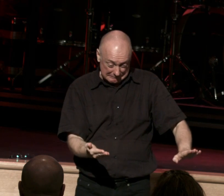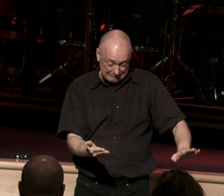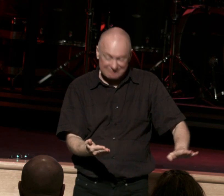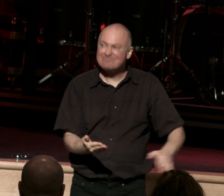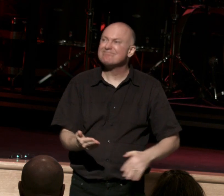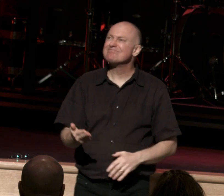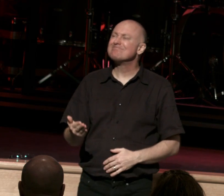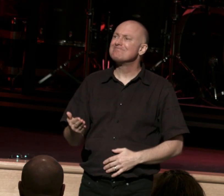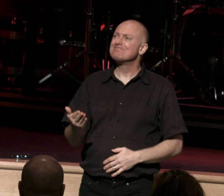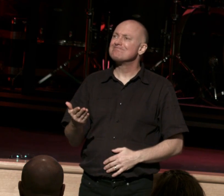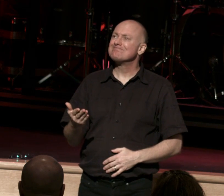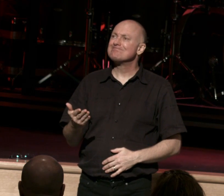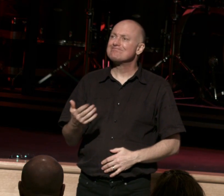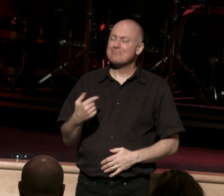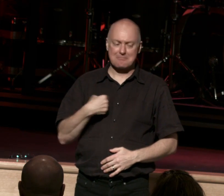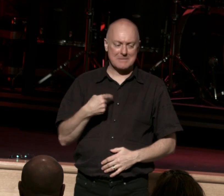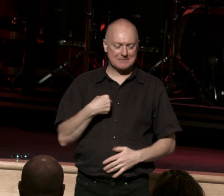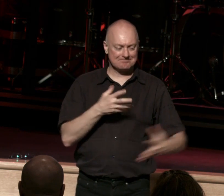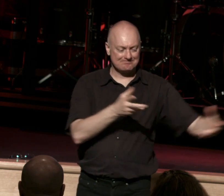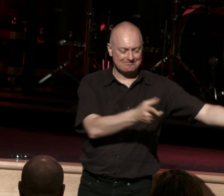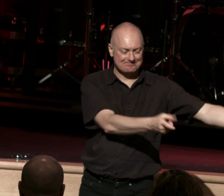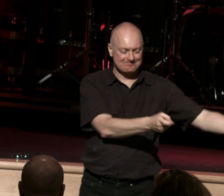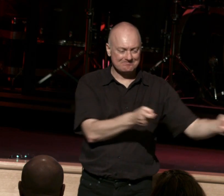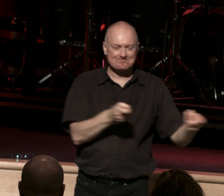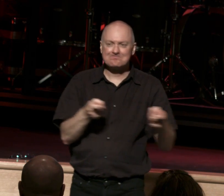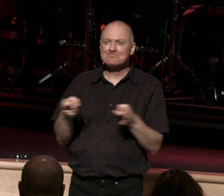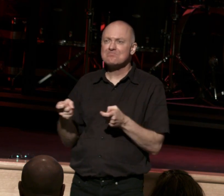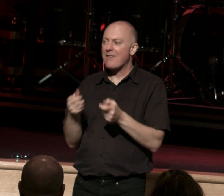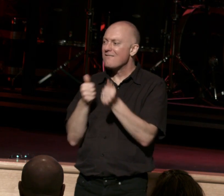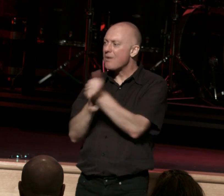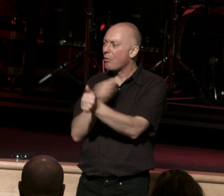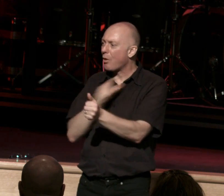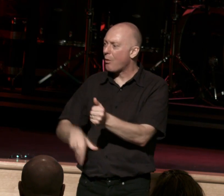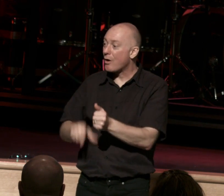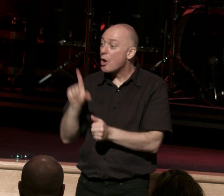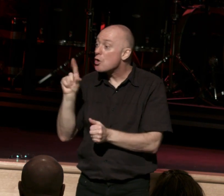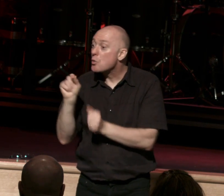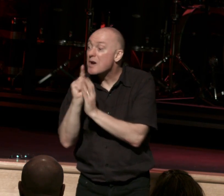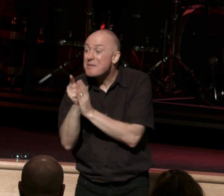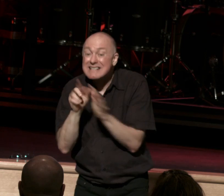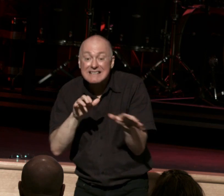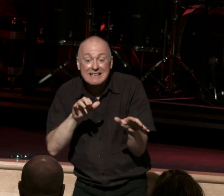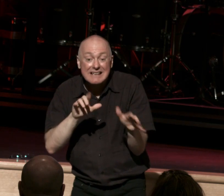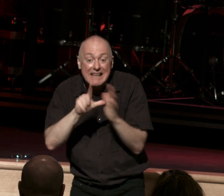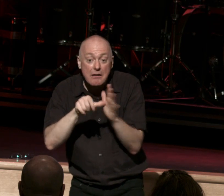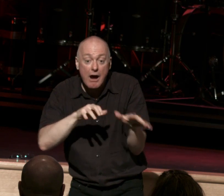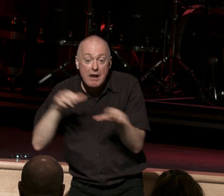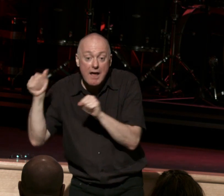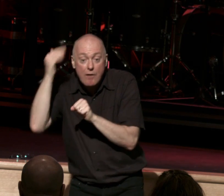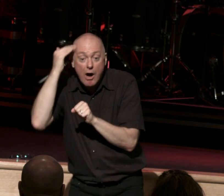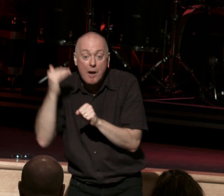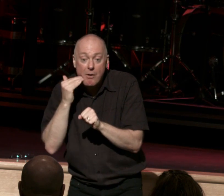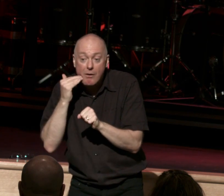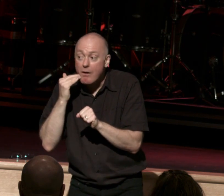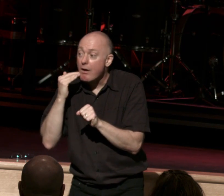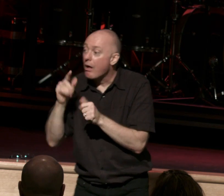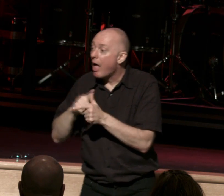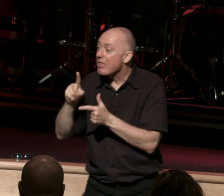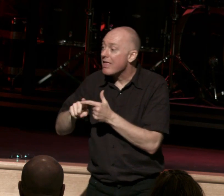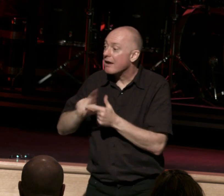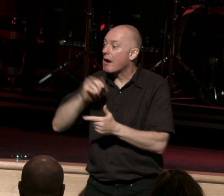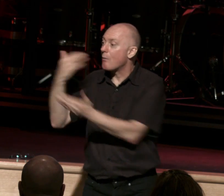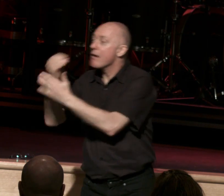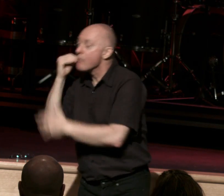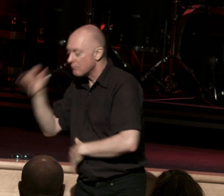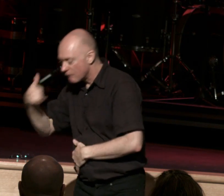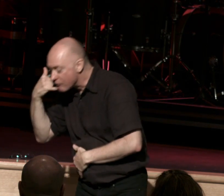time for you now to pick up the mantle and to grab the reins of what it means to follow the Lord in this way. 20 minutes later, I left the hospital, and 20 minutes later, the phone rang.